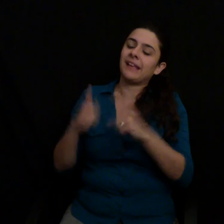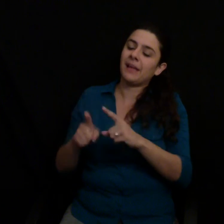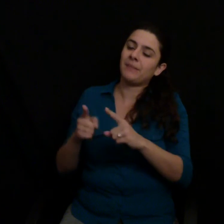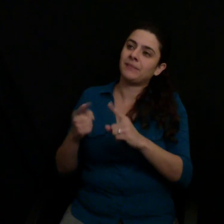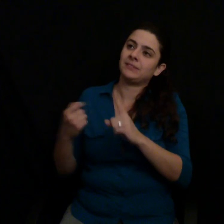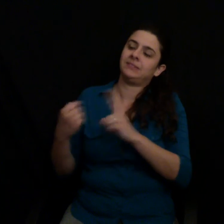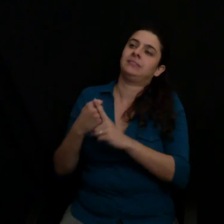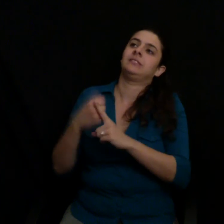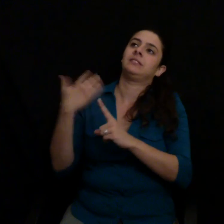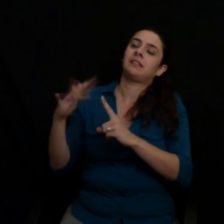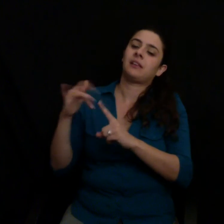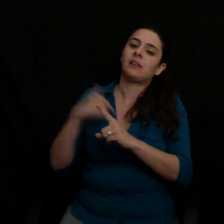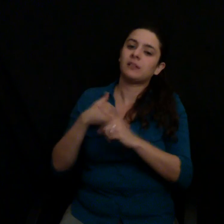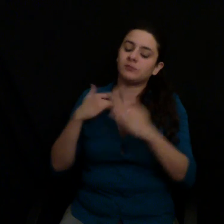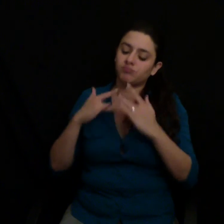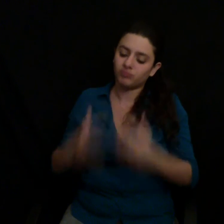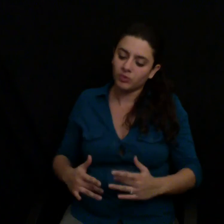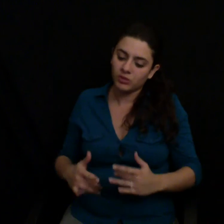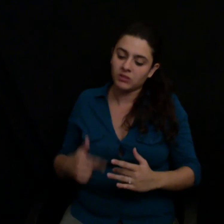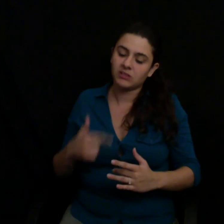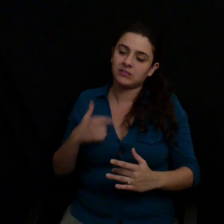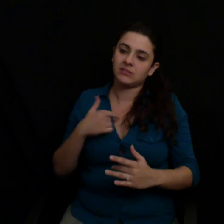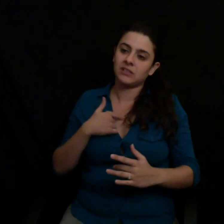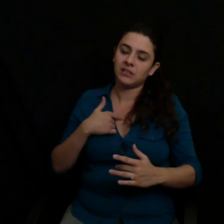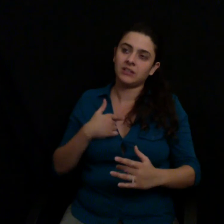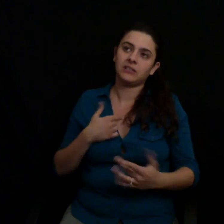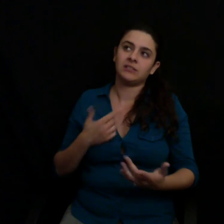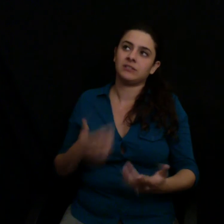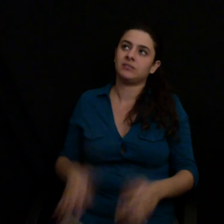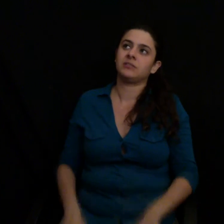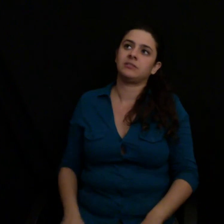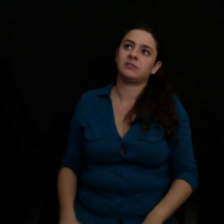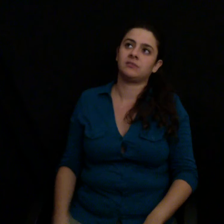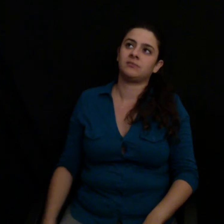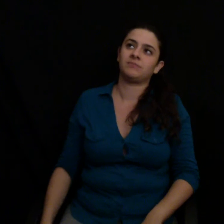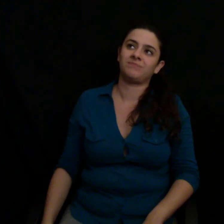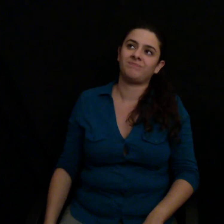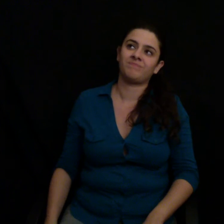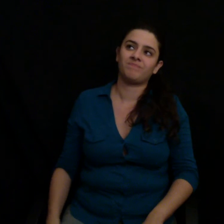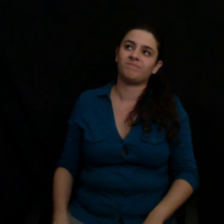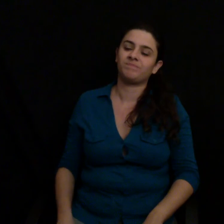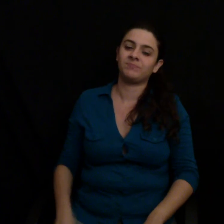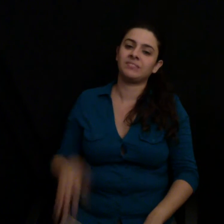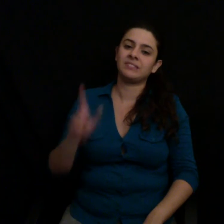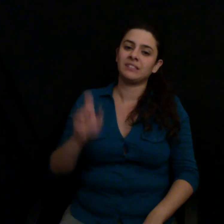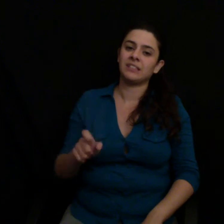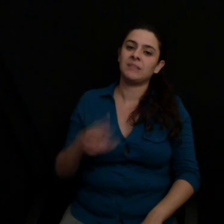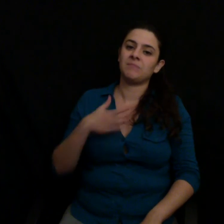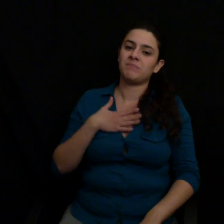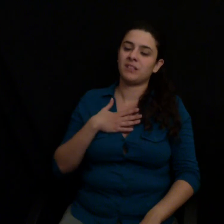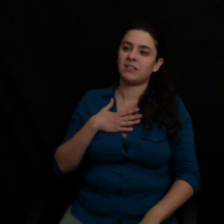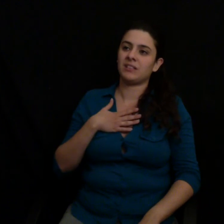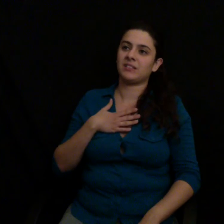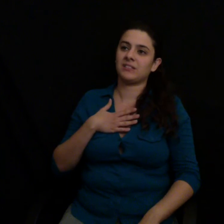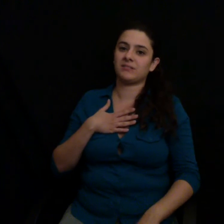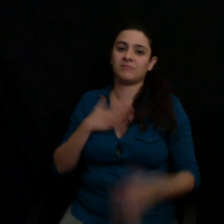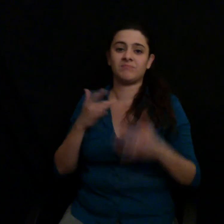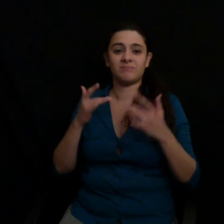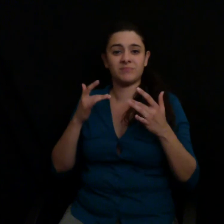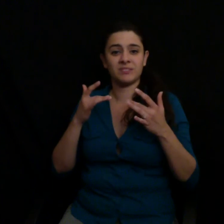really depressed again, and so I had to start taking my antidepressants, which I really don't want to do,